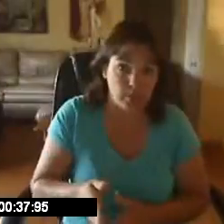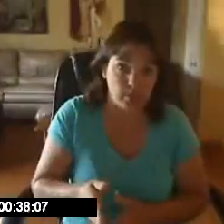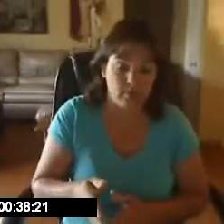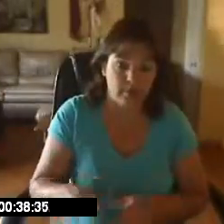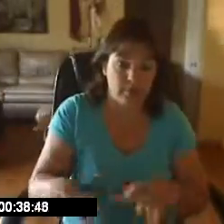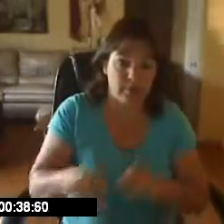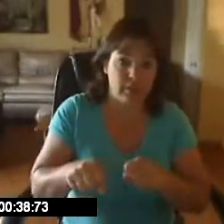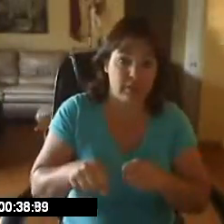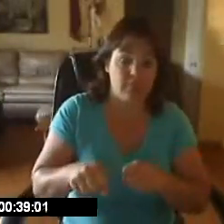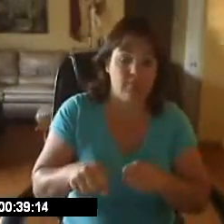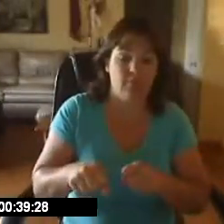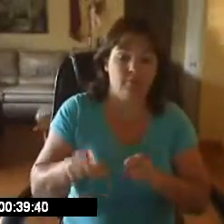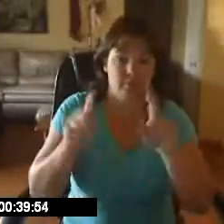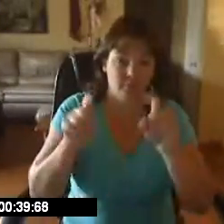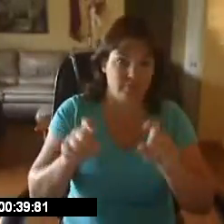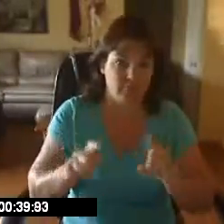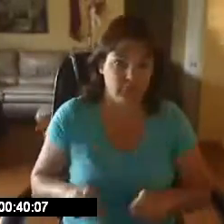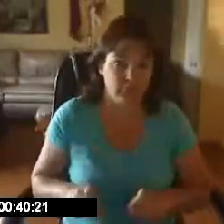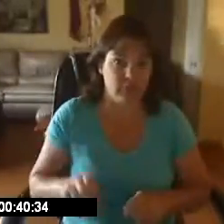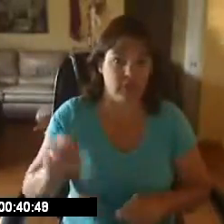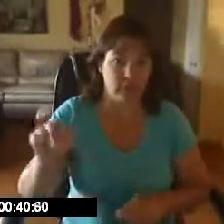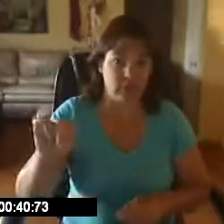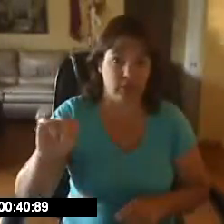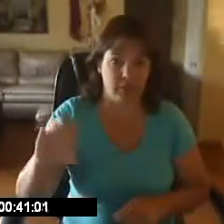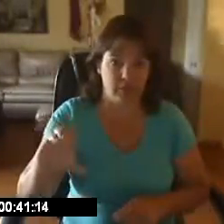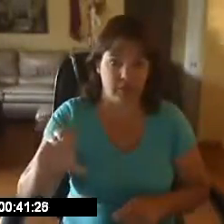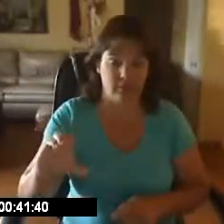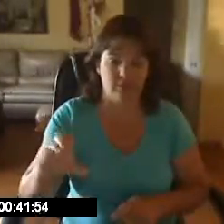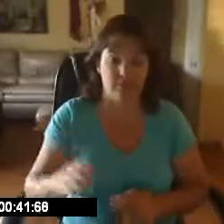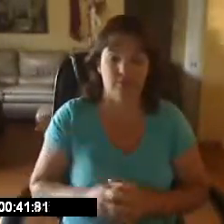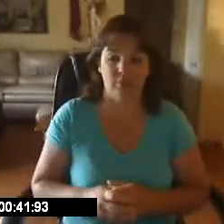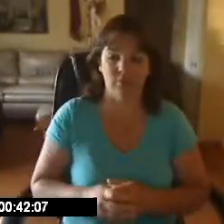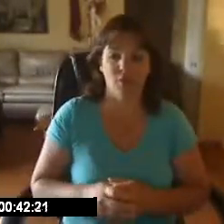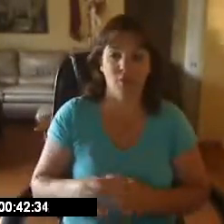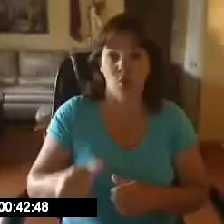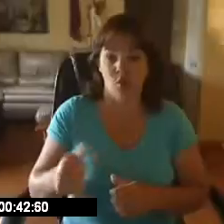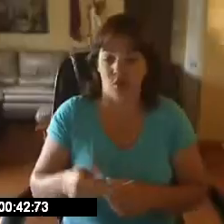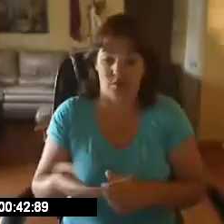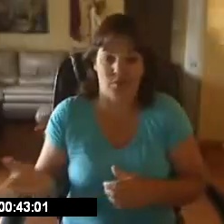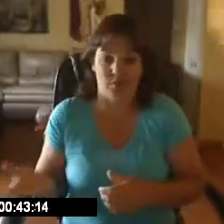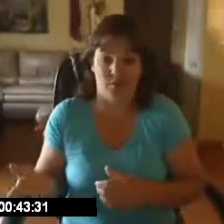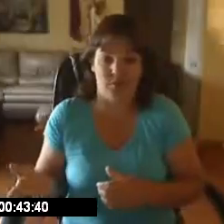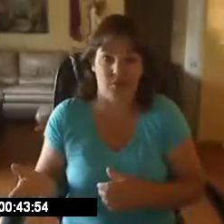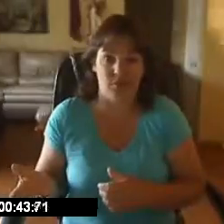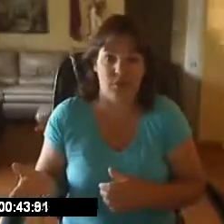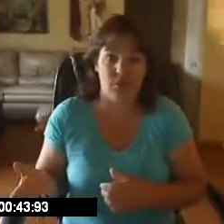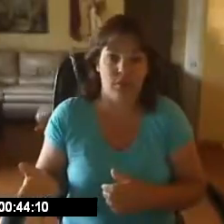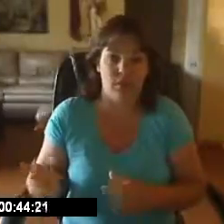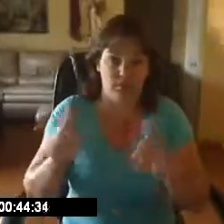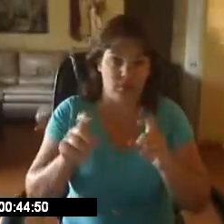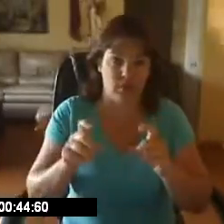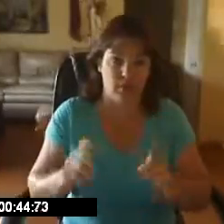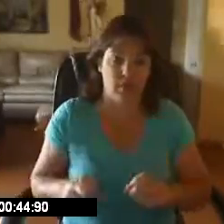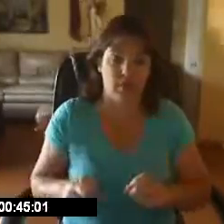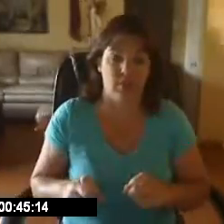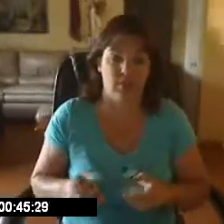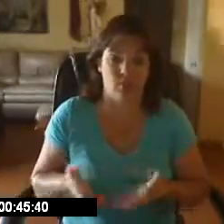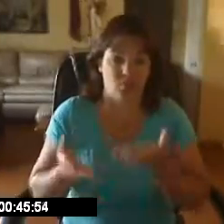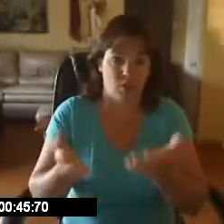And the NIC test, or any of the tests offered by RID, is very movable or portable with